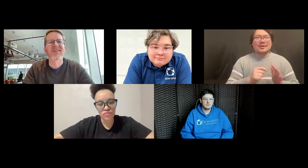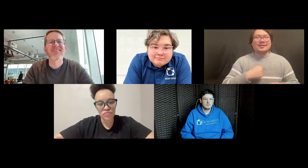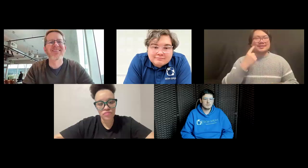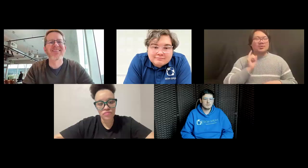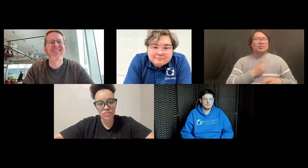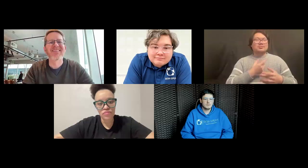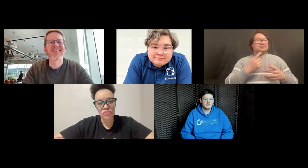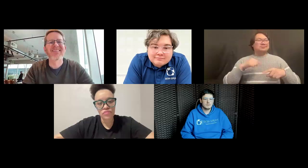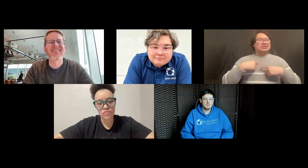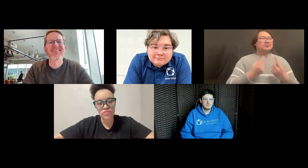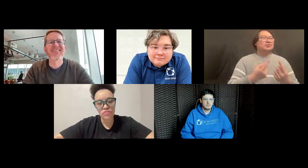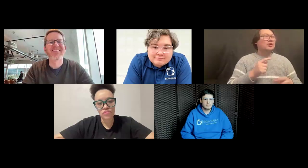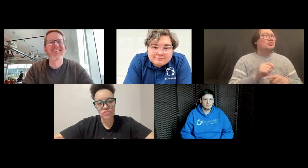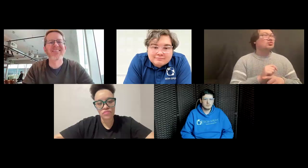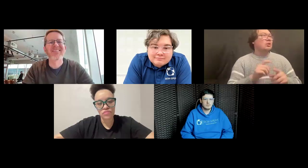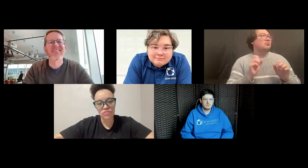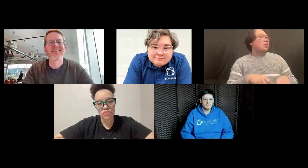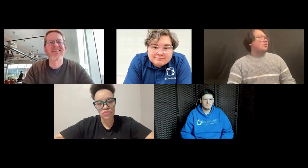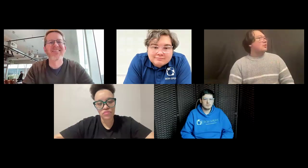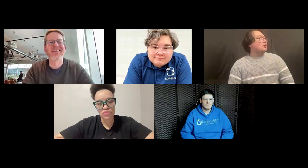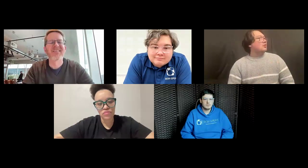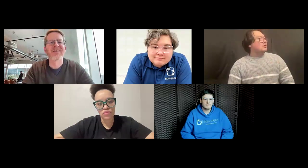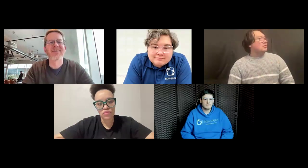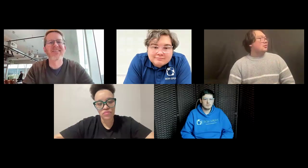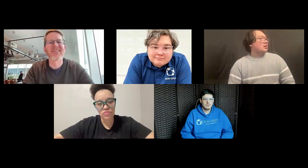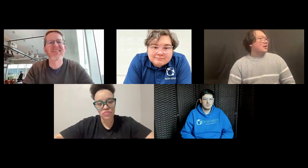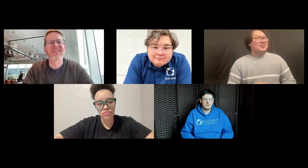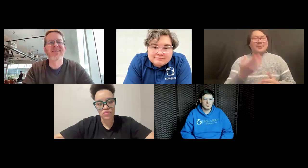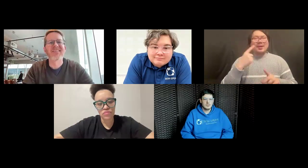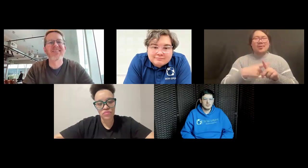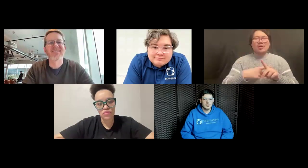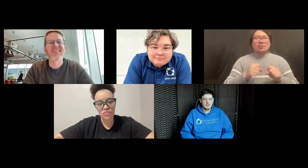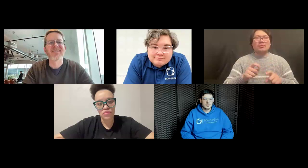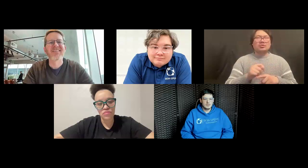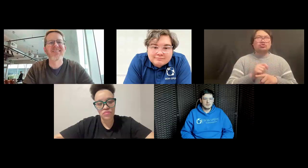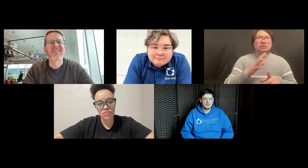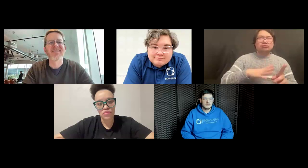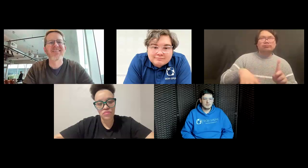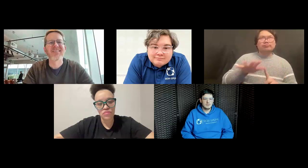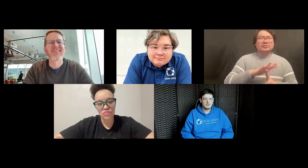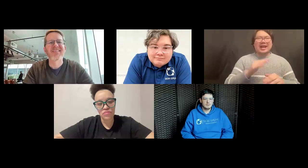we're training on a lot or several different ones. And so far we've been training, let me think, I want to say for about a